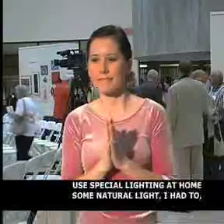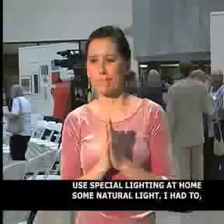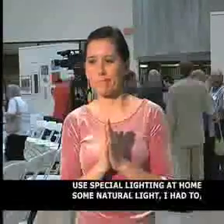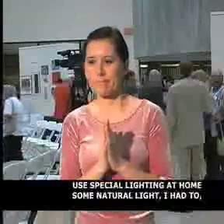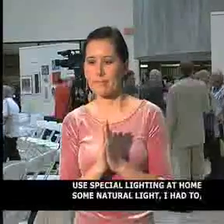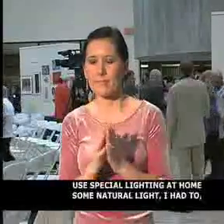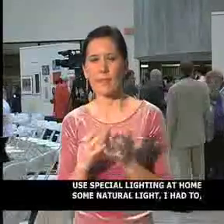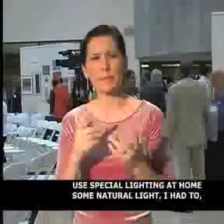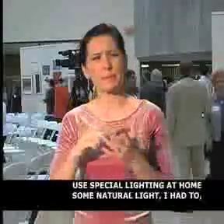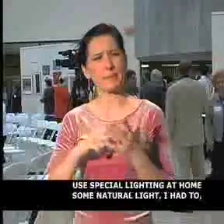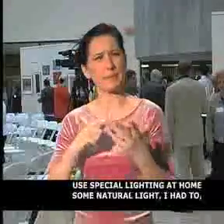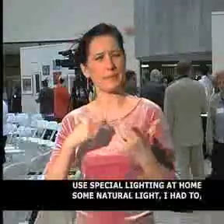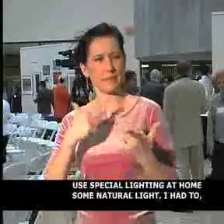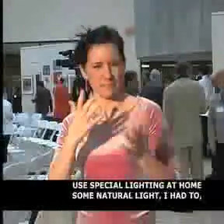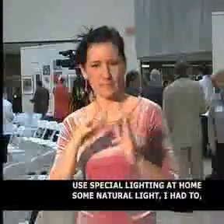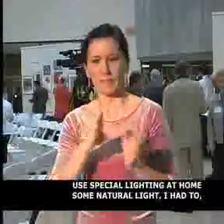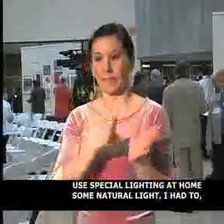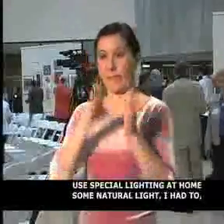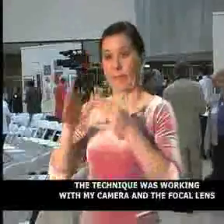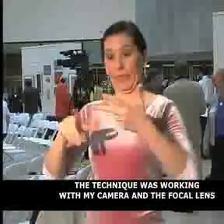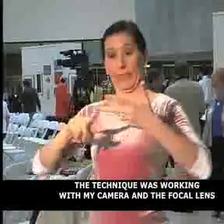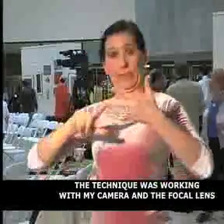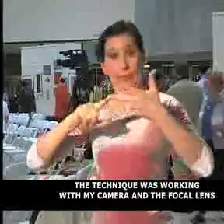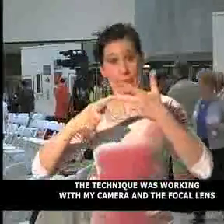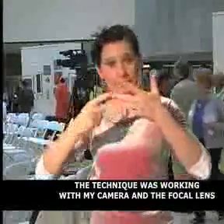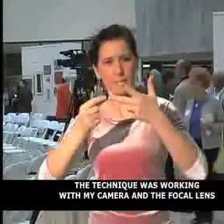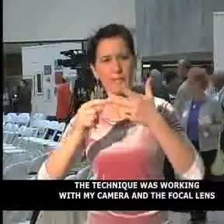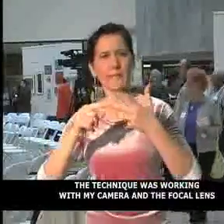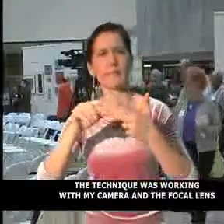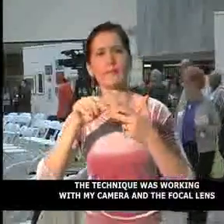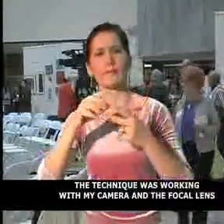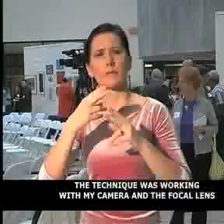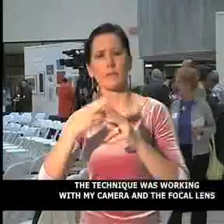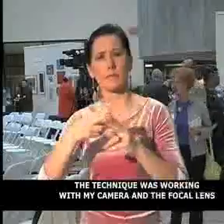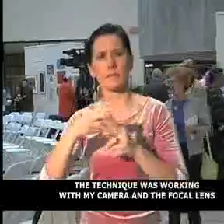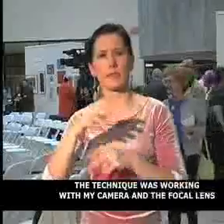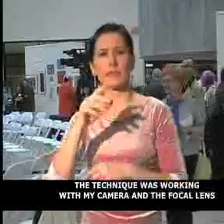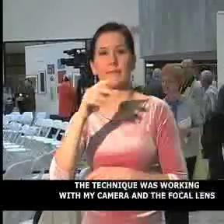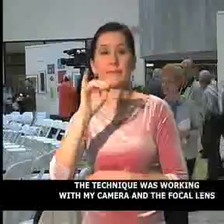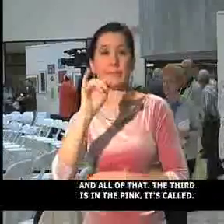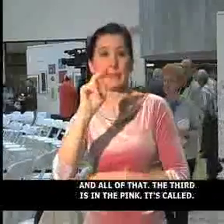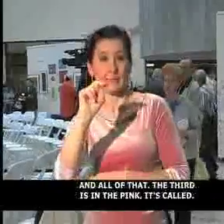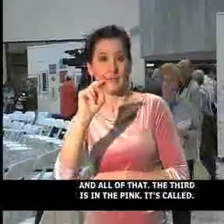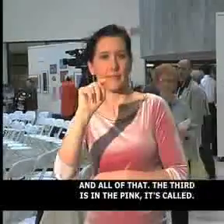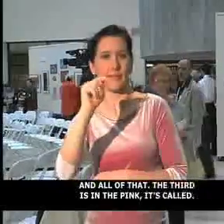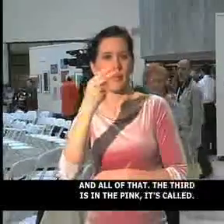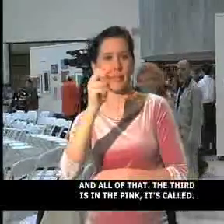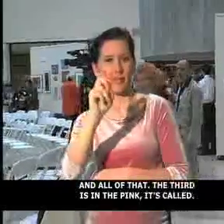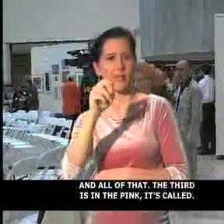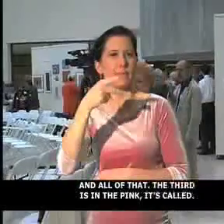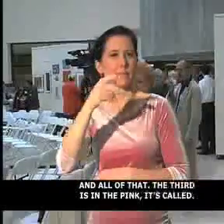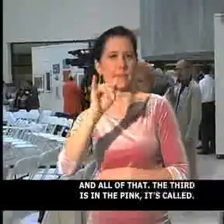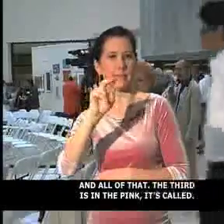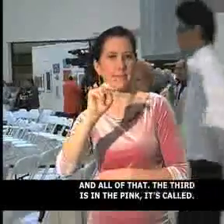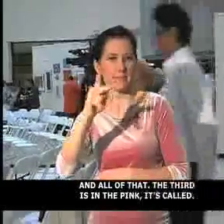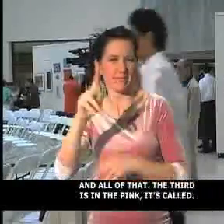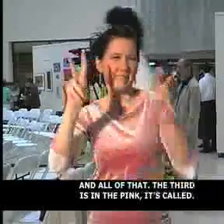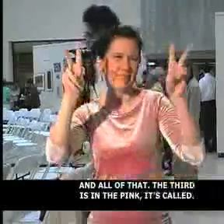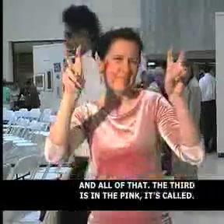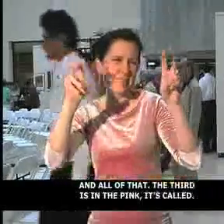It had to work. The technique was working with my camera and the focal lens and all of that. The third is In the Pink,